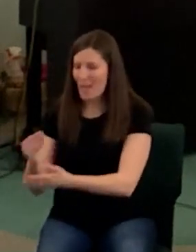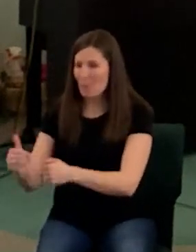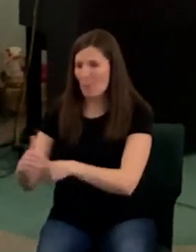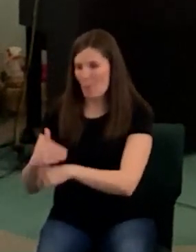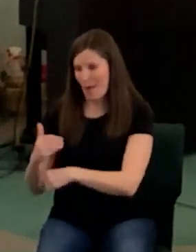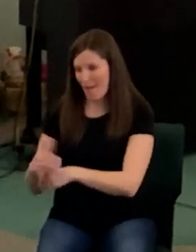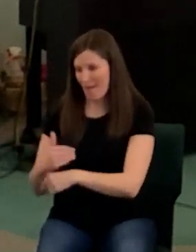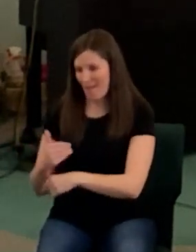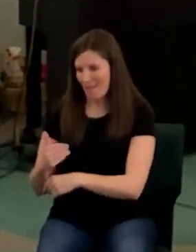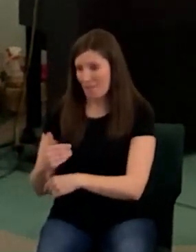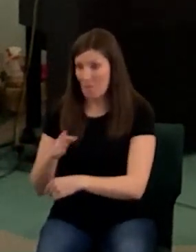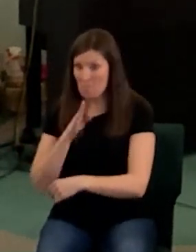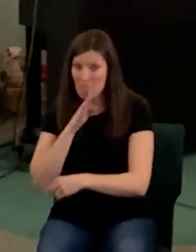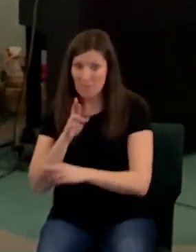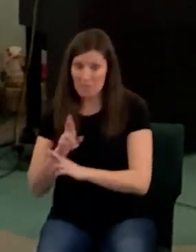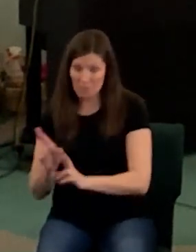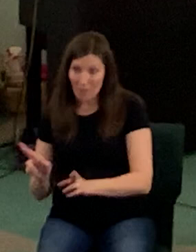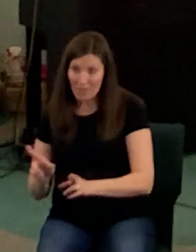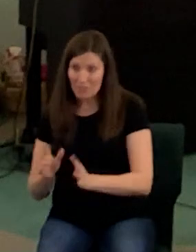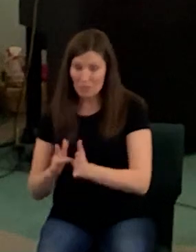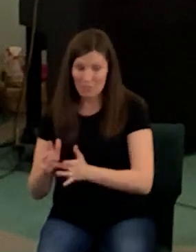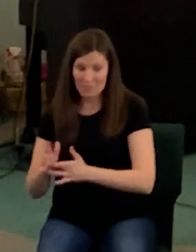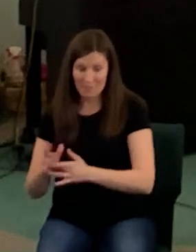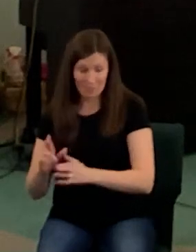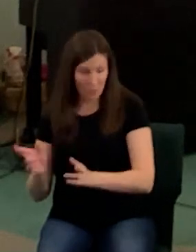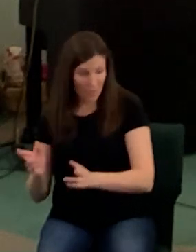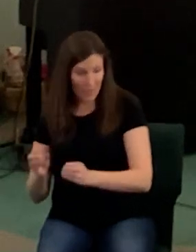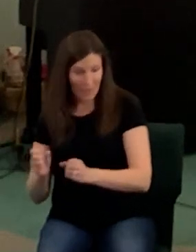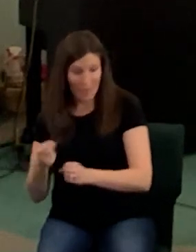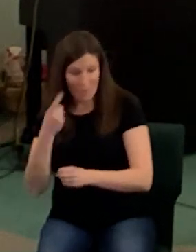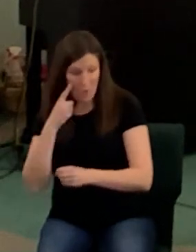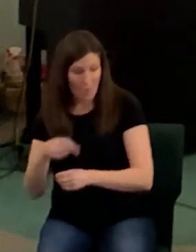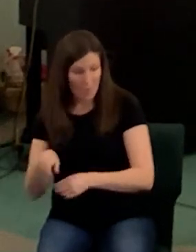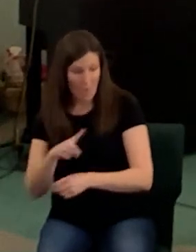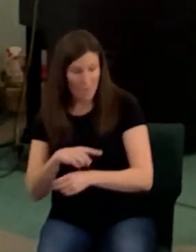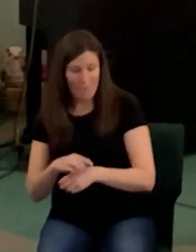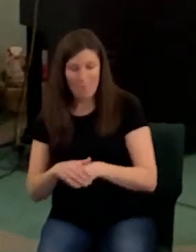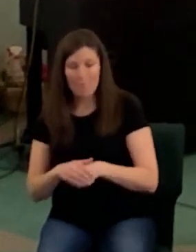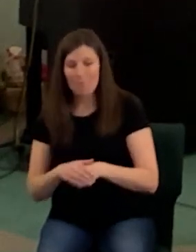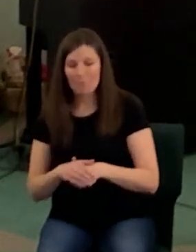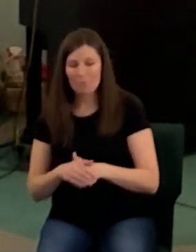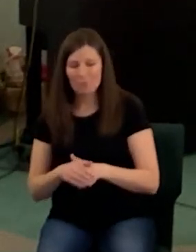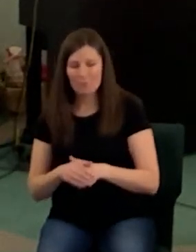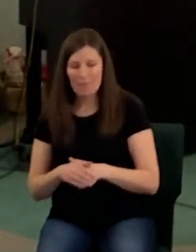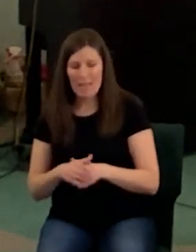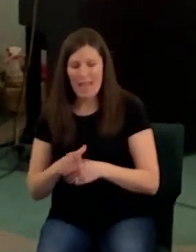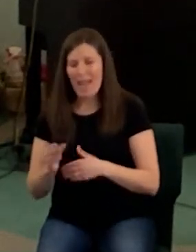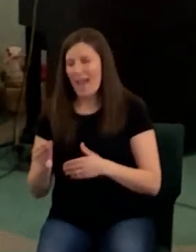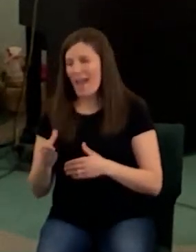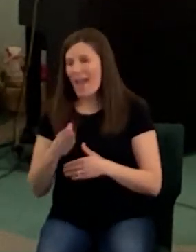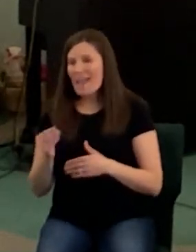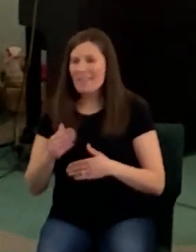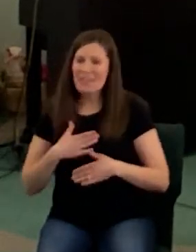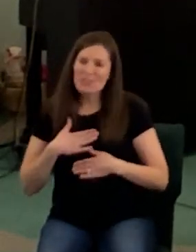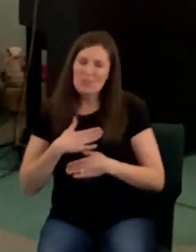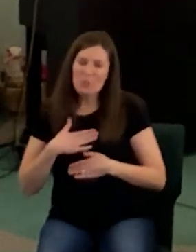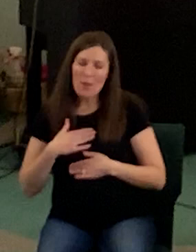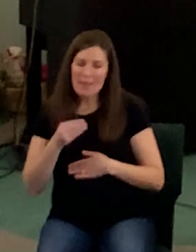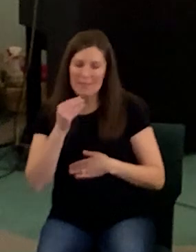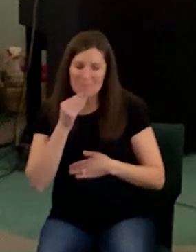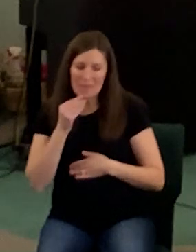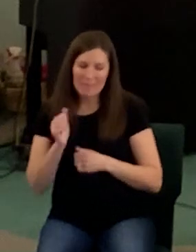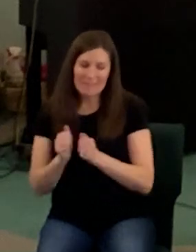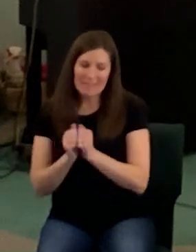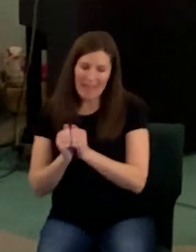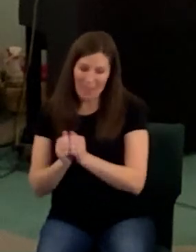bread. Breakfast is ready. Jesus has got it there ready for them when they arrive. And they get to enjoy this meal with